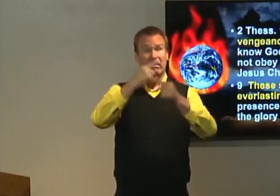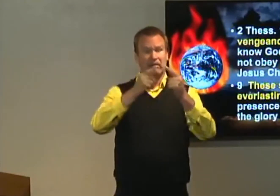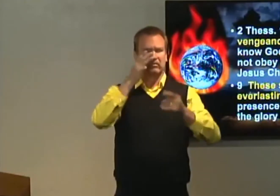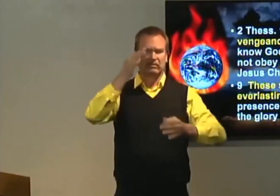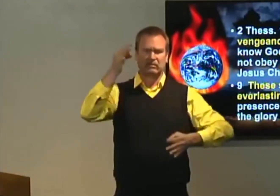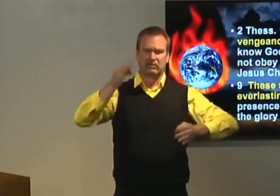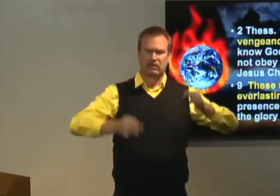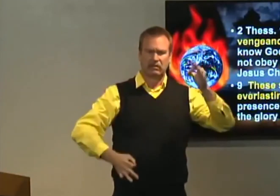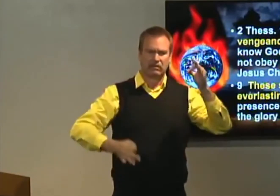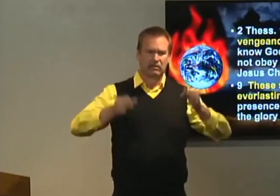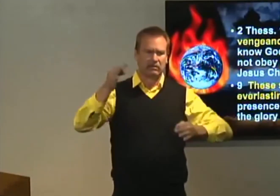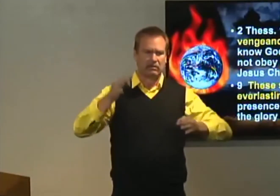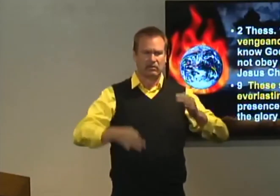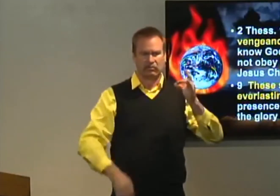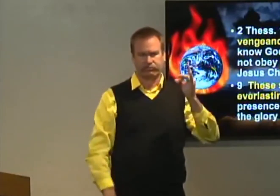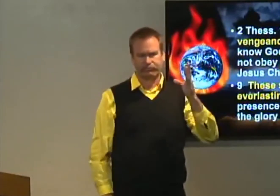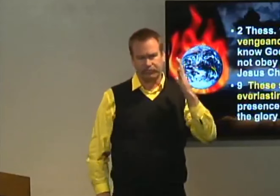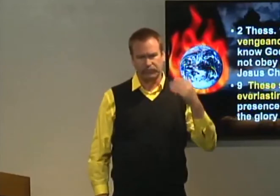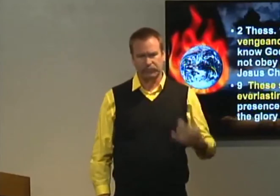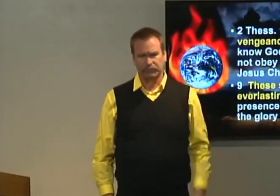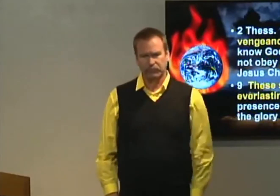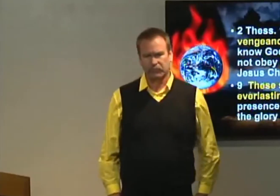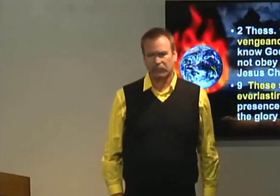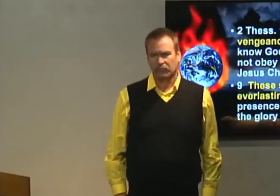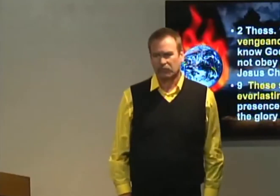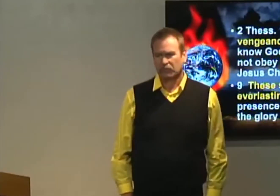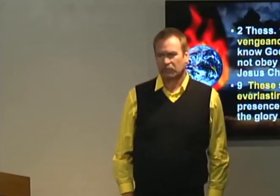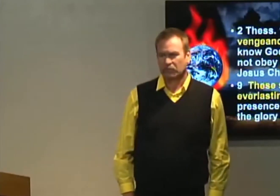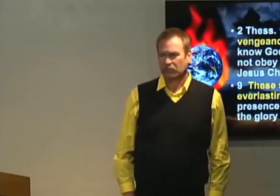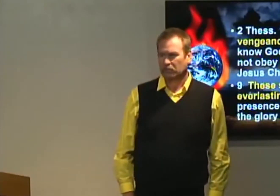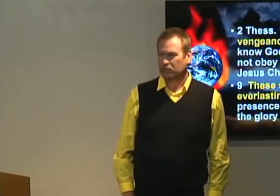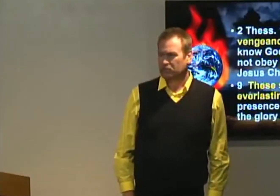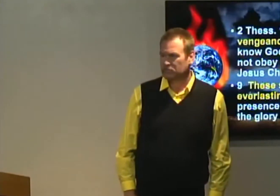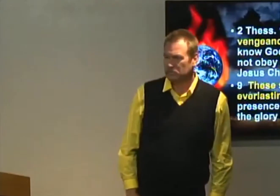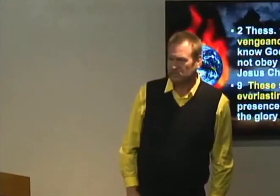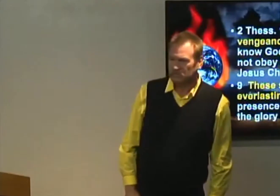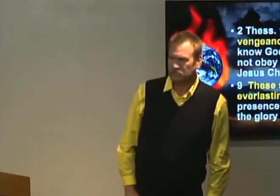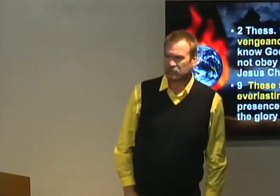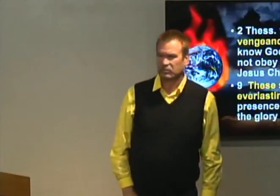Fire on the earth on the last days will be a terrible judgment.